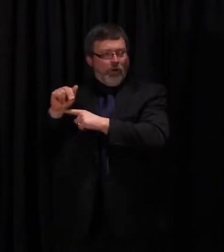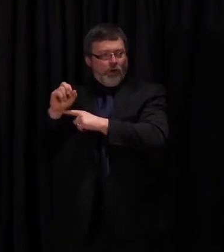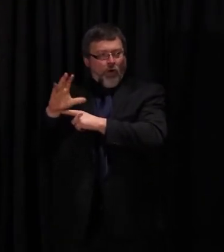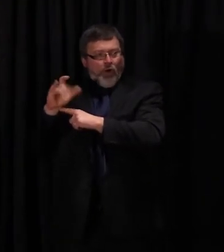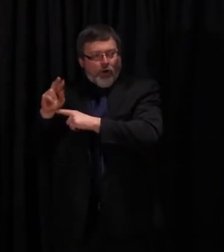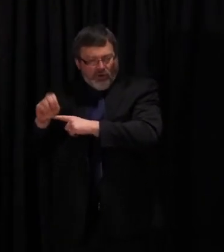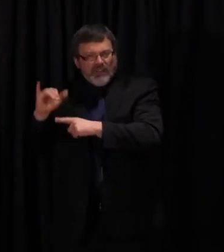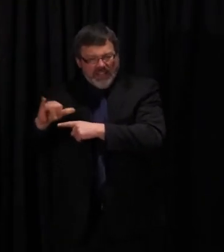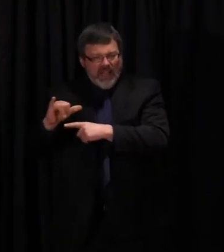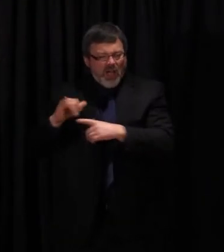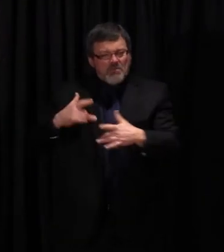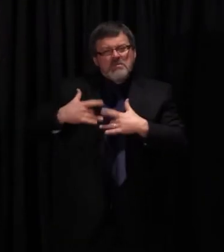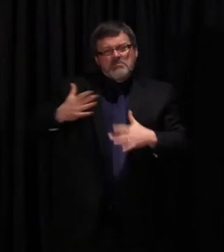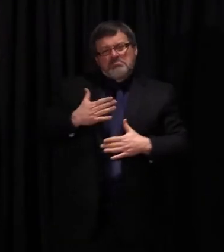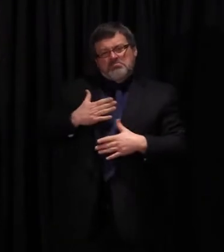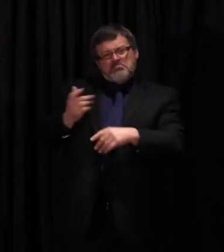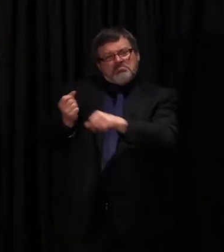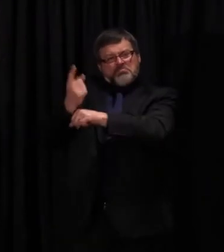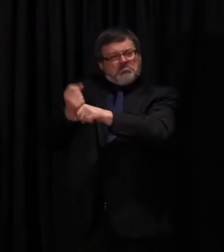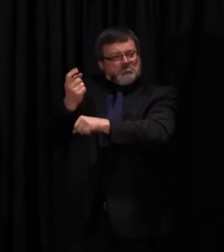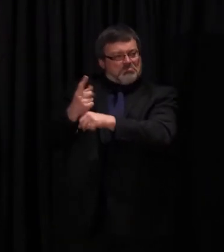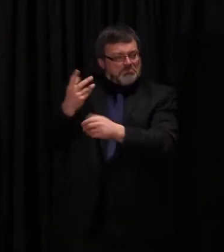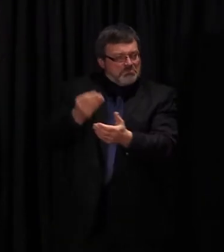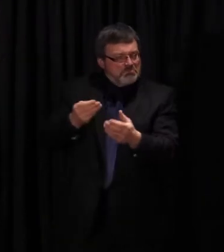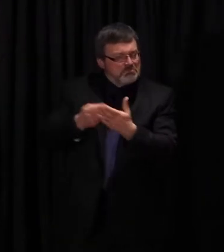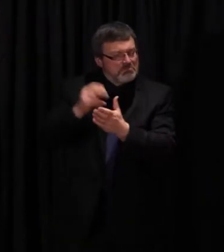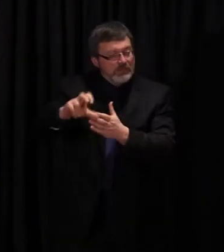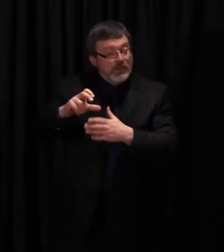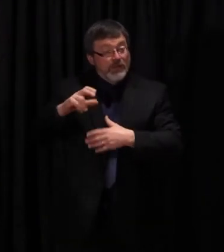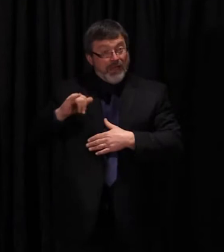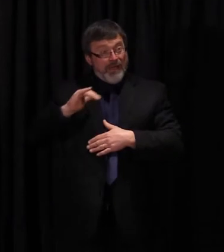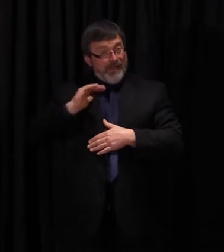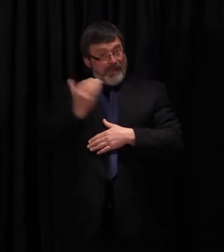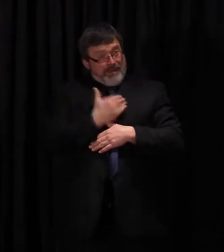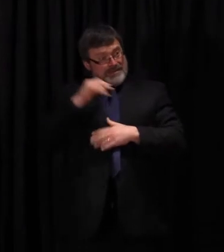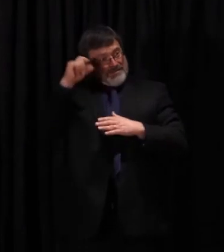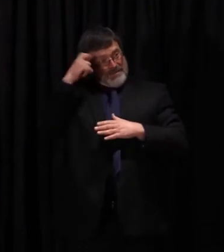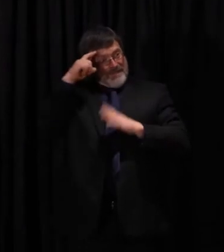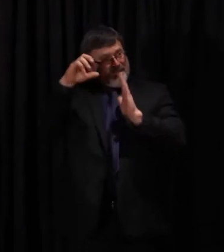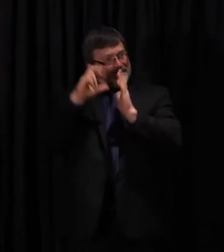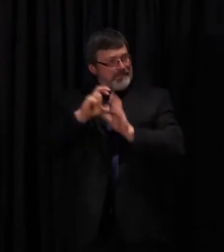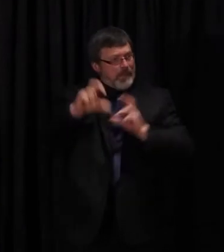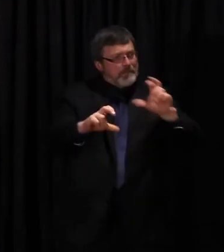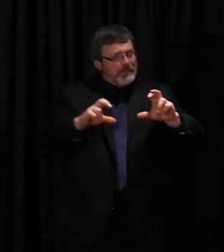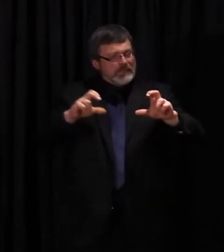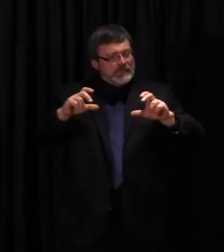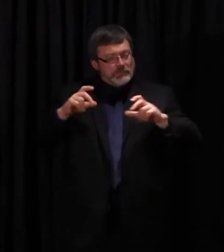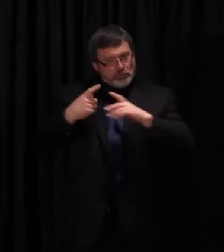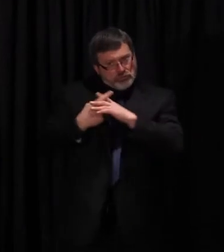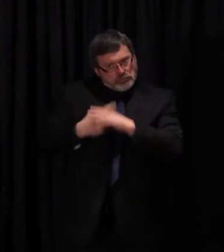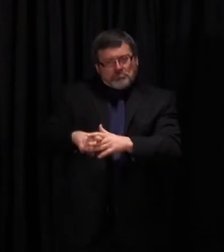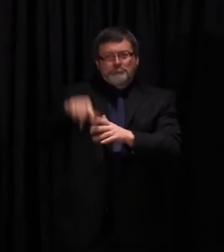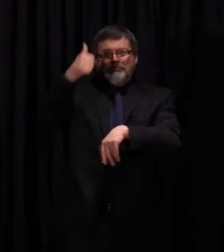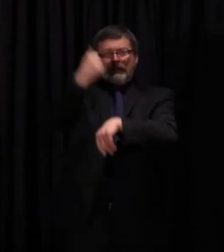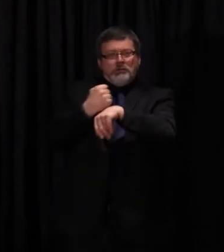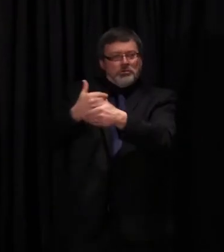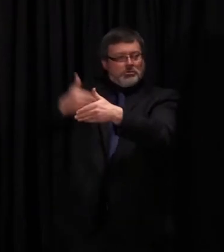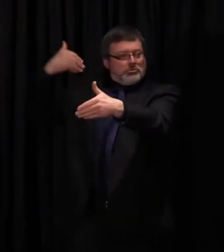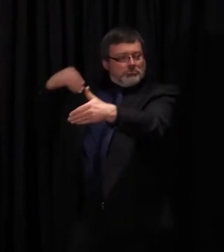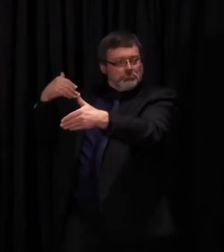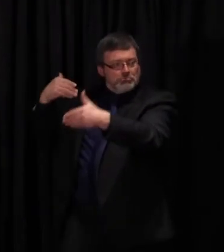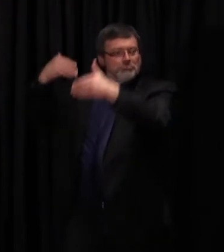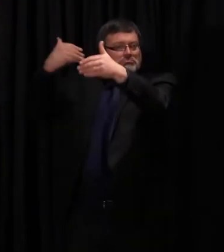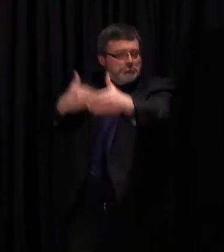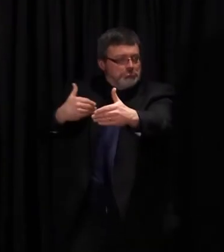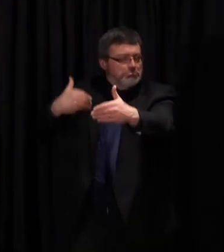These investments will help reverse decades of economic inequity in every single county. This has put us